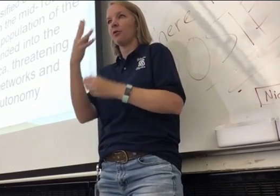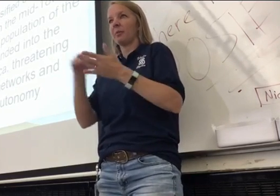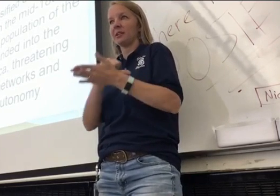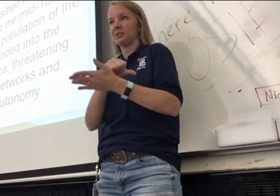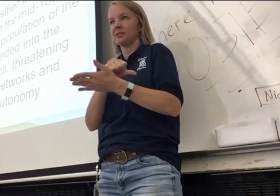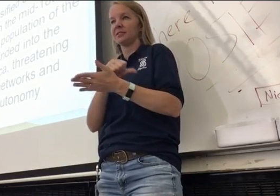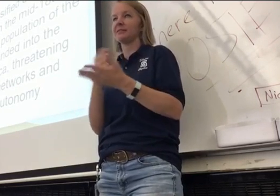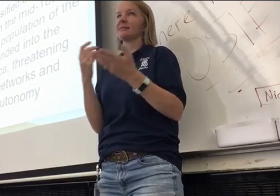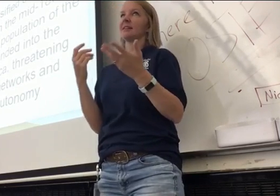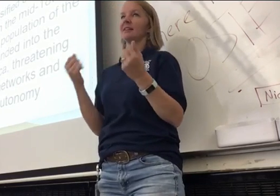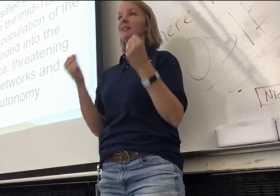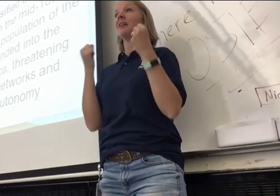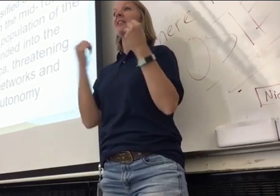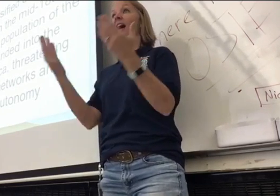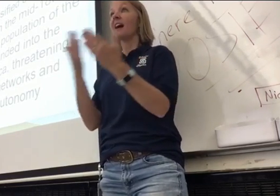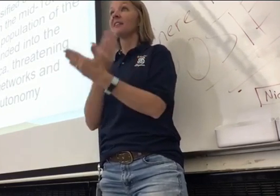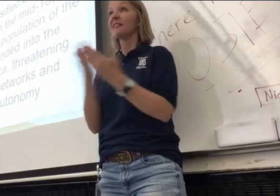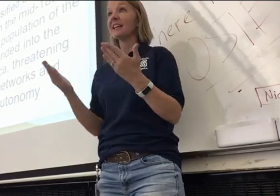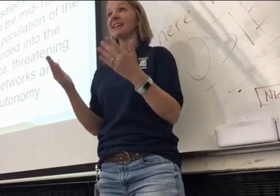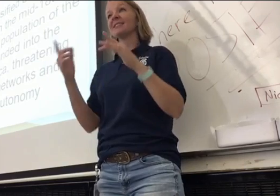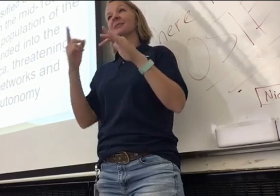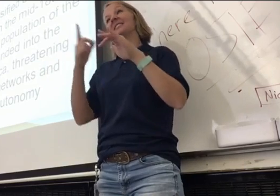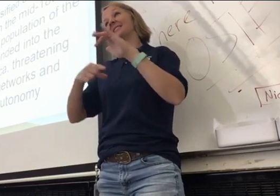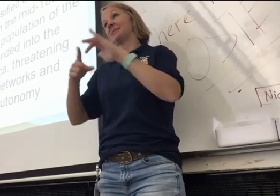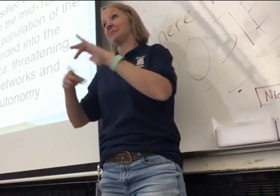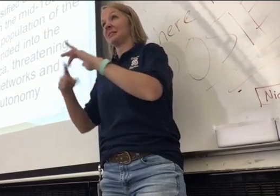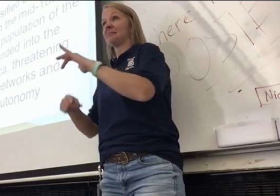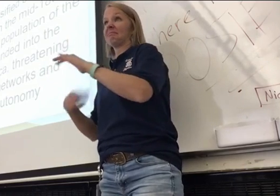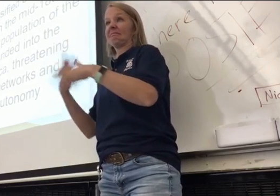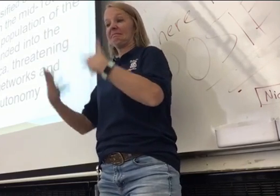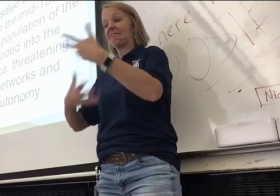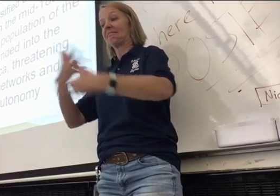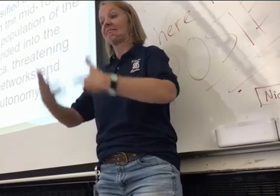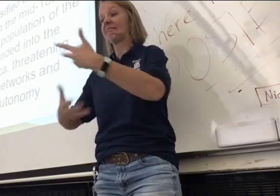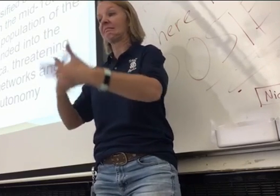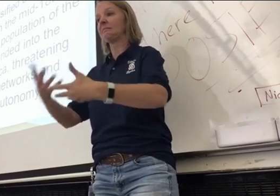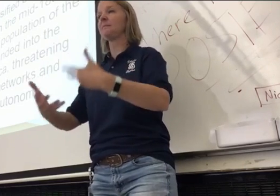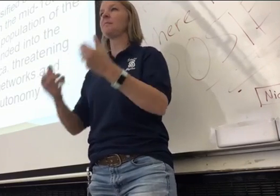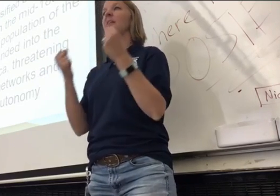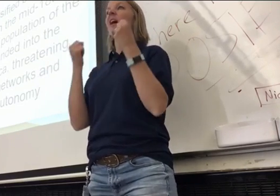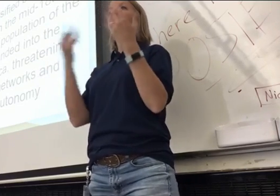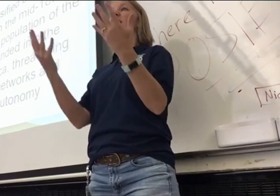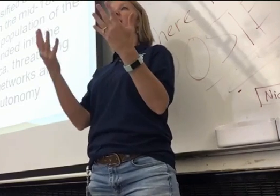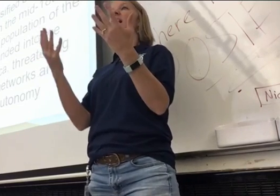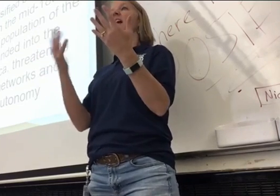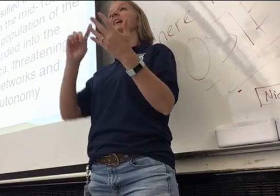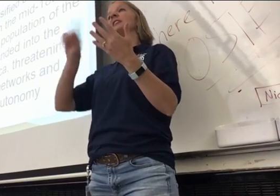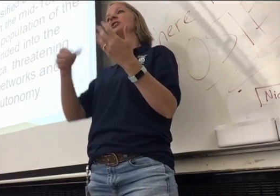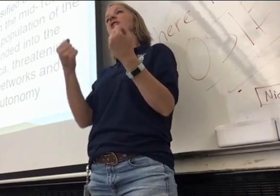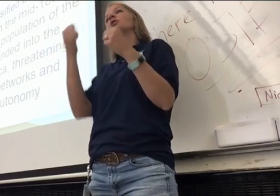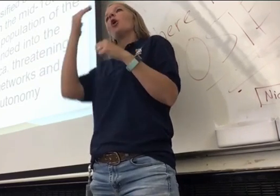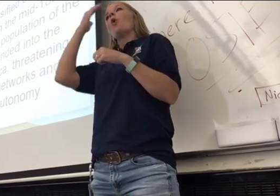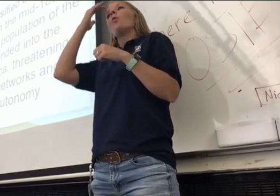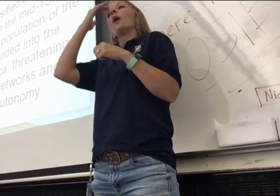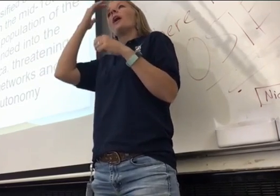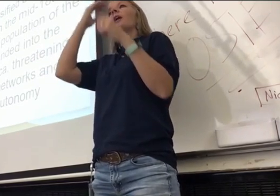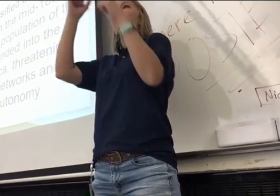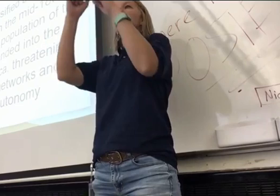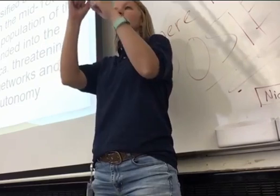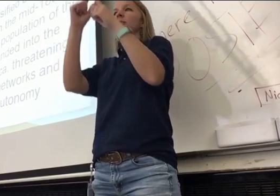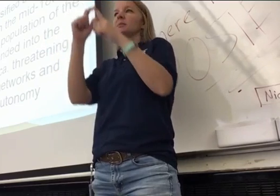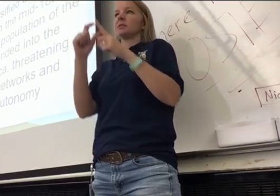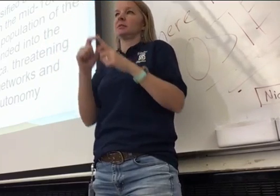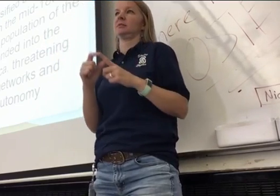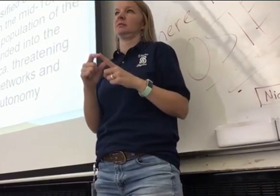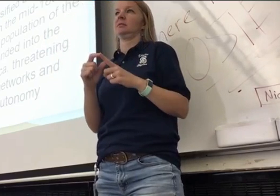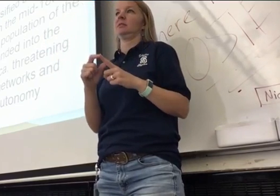There's a lot of things that we'll just skip through without highlighting. A lot of this is just getting you aware of these terms,